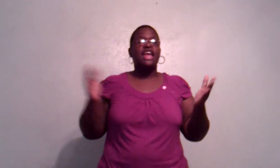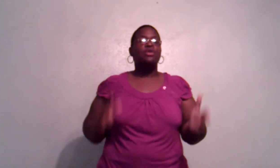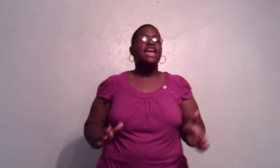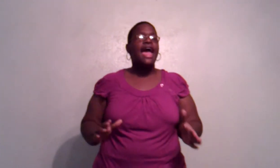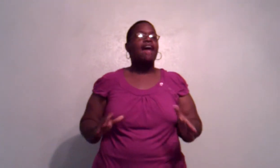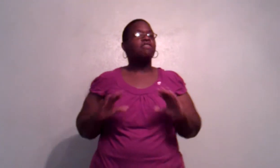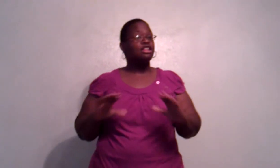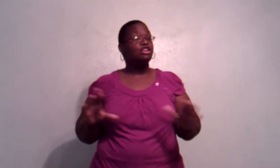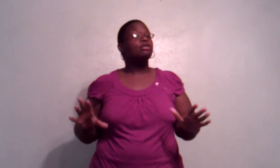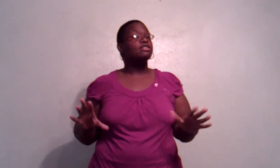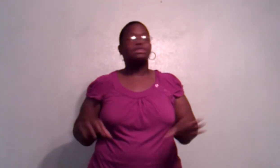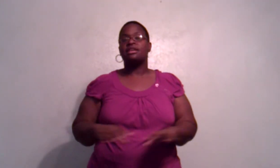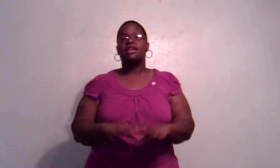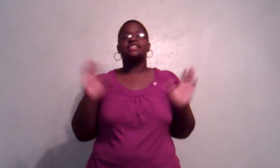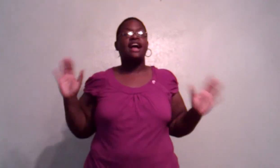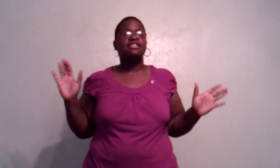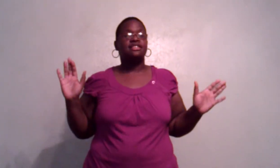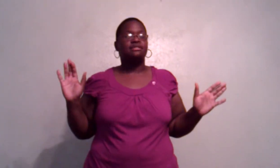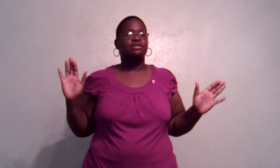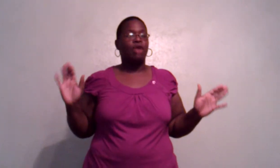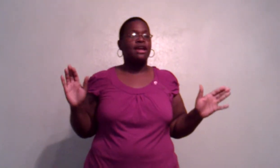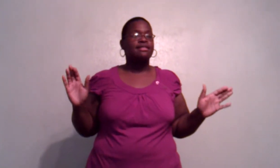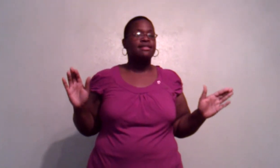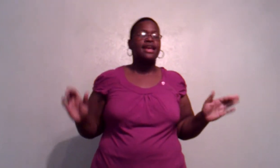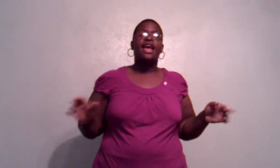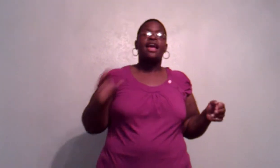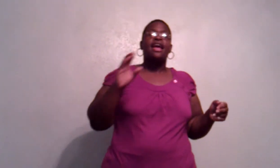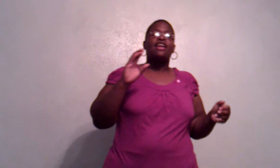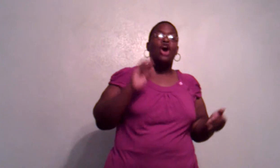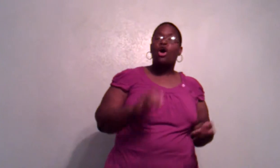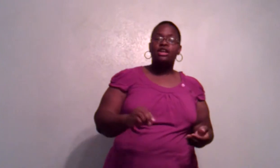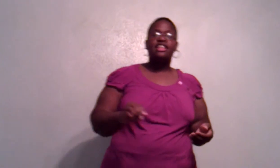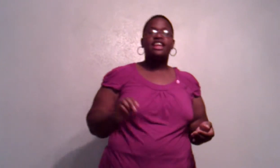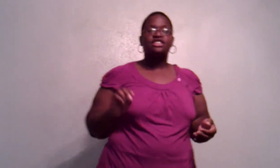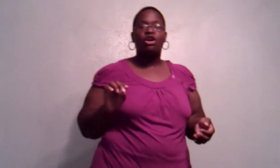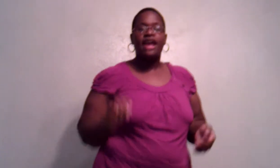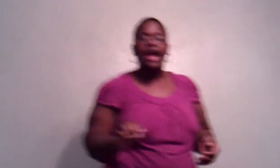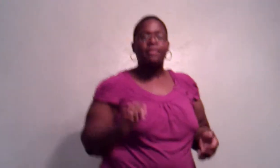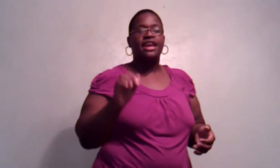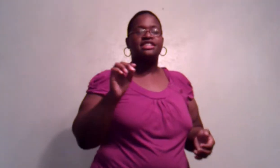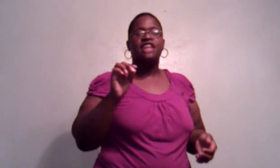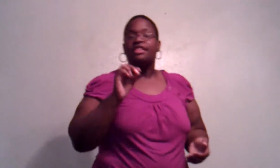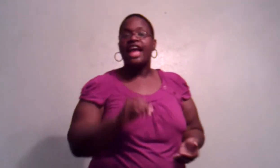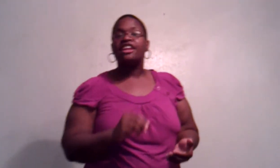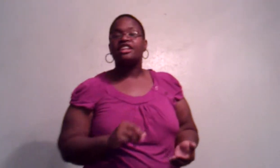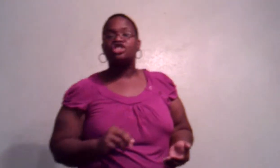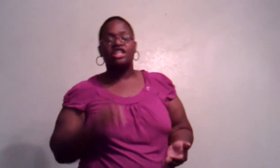we have in the universe is constant, right? Right. The only thing that's going to happen is that energy is going to